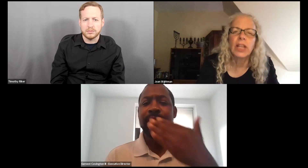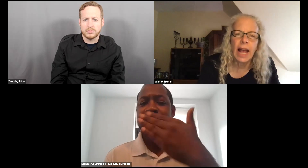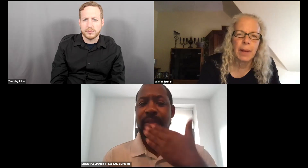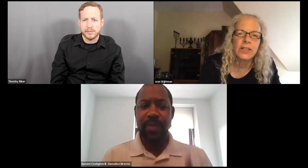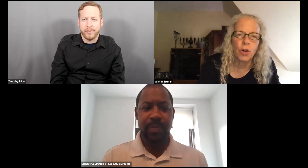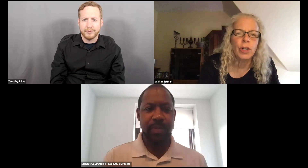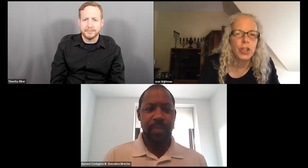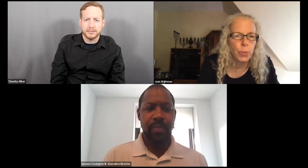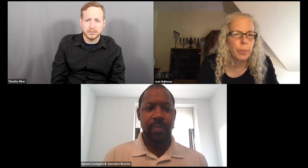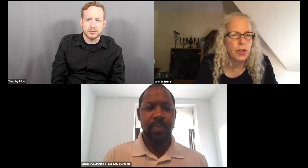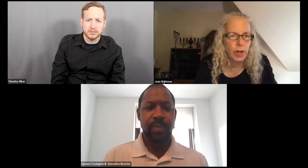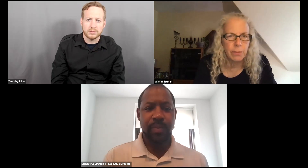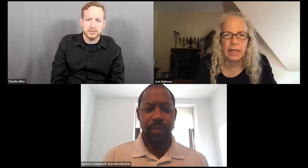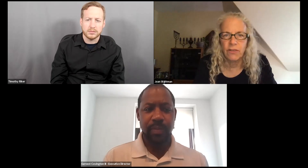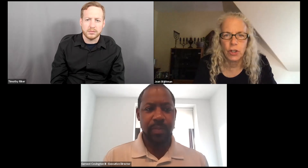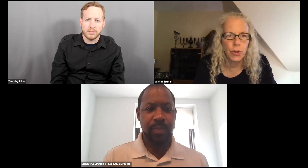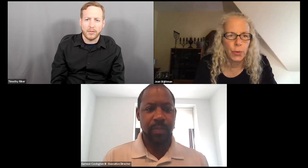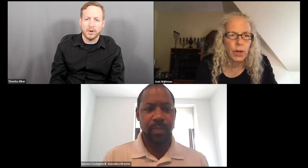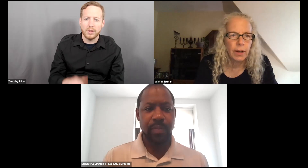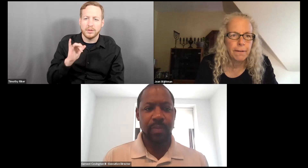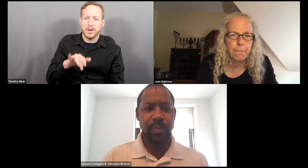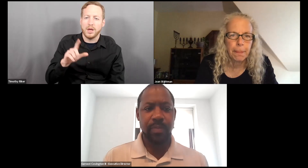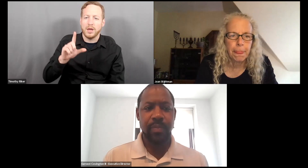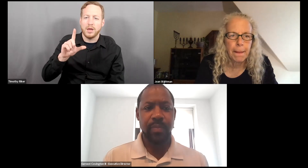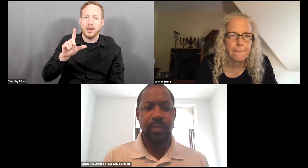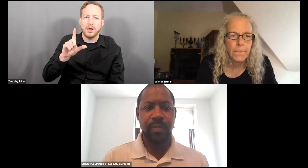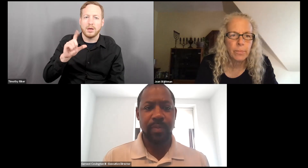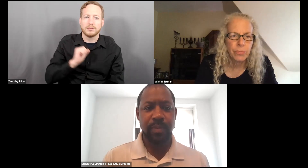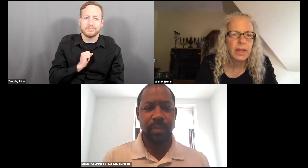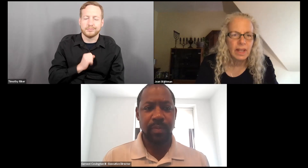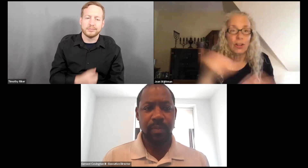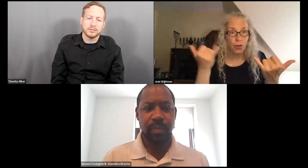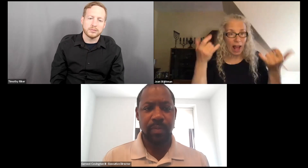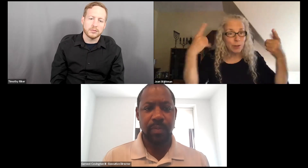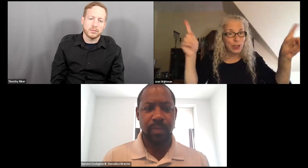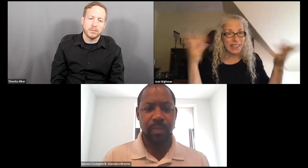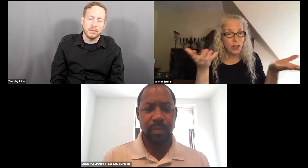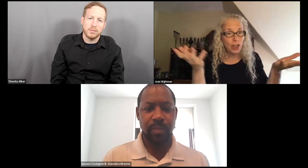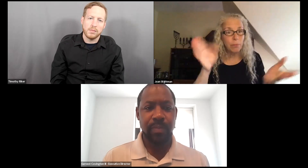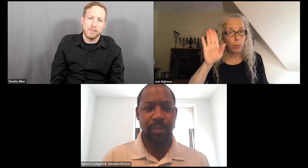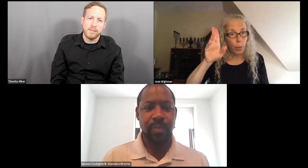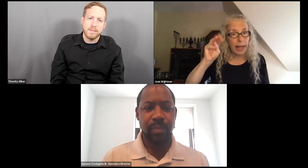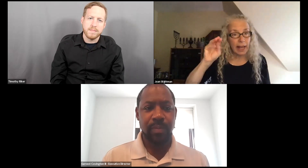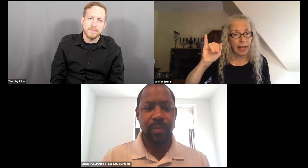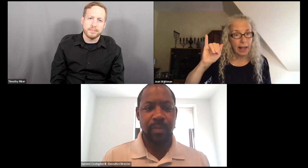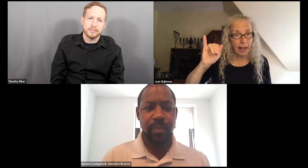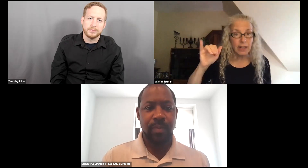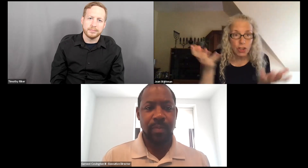gave her the passcode, and she will be joining the meeting very soon. She's in. So now she's